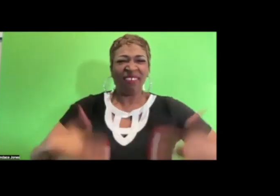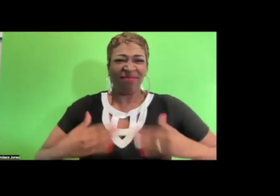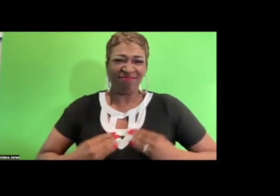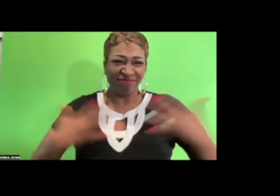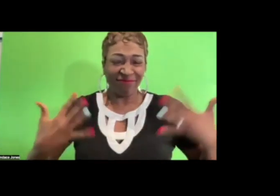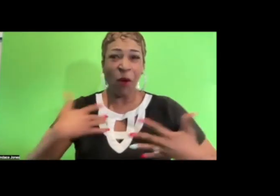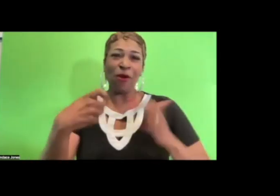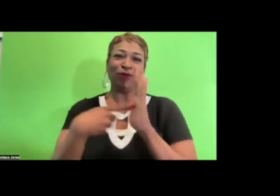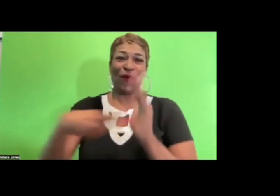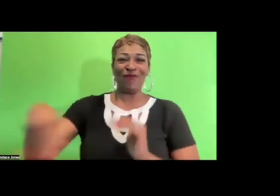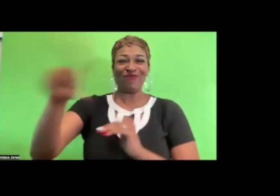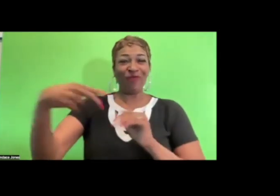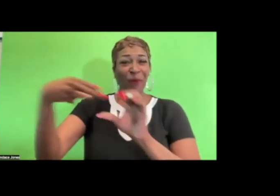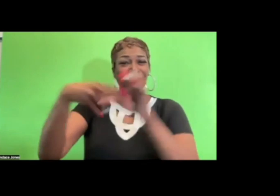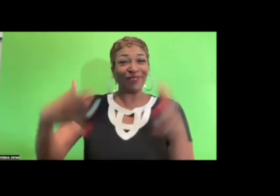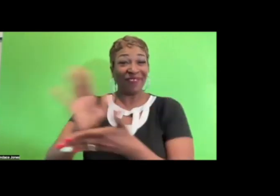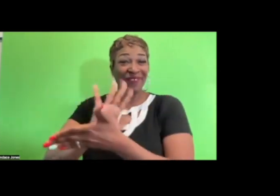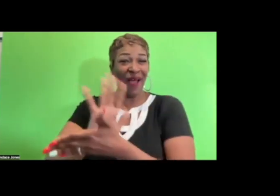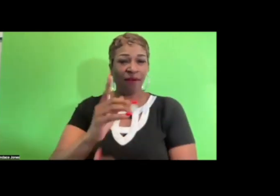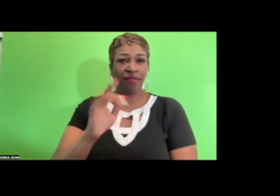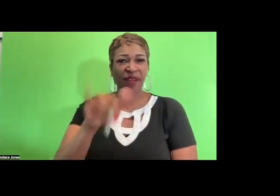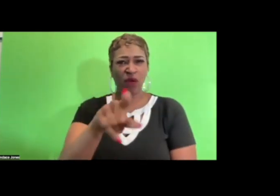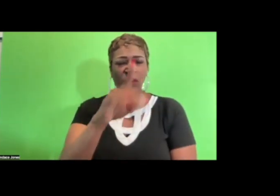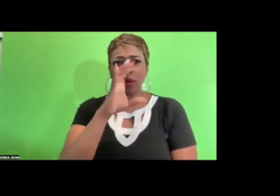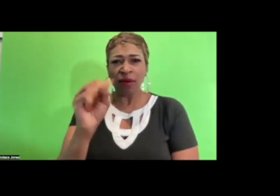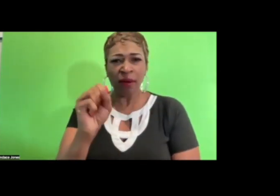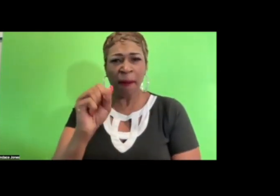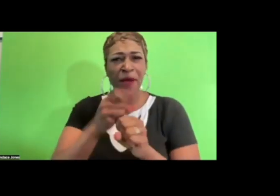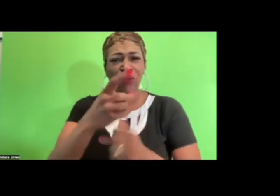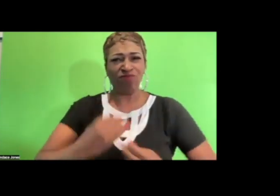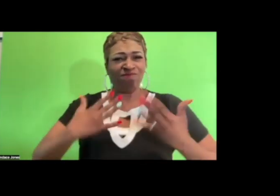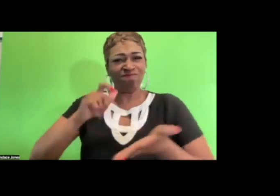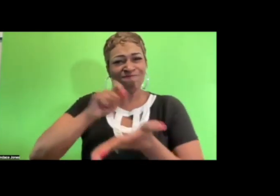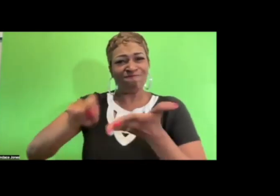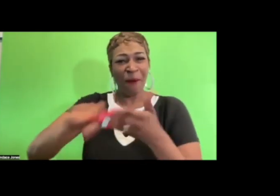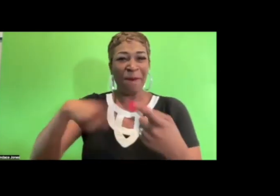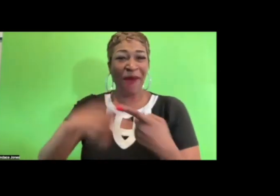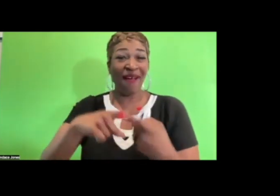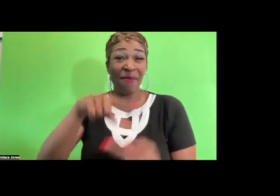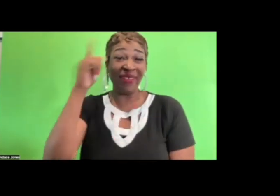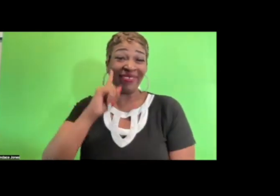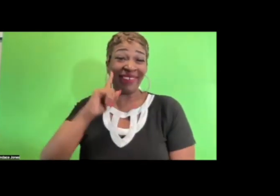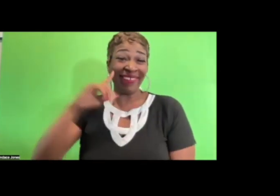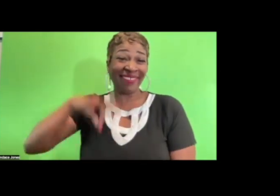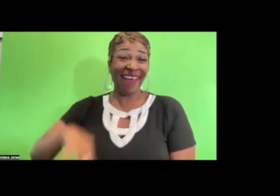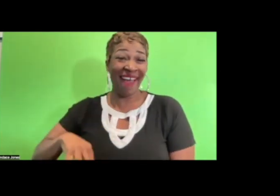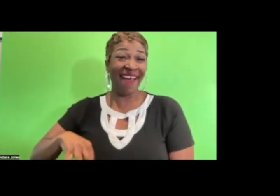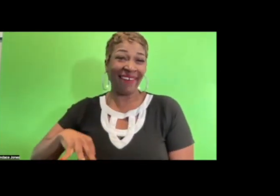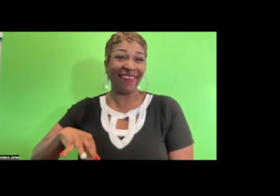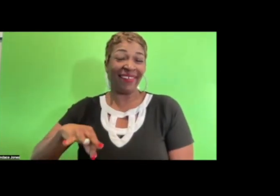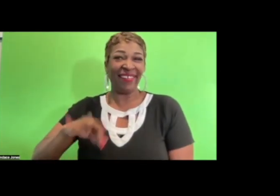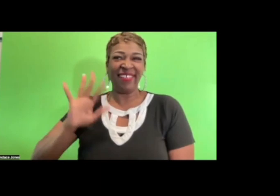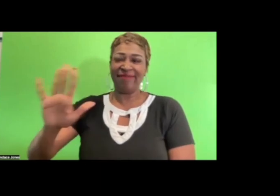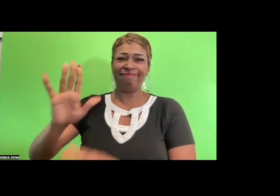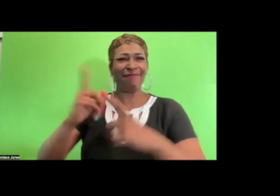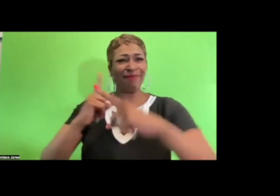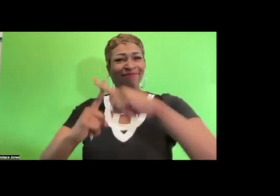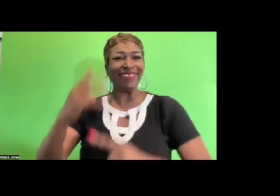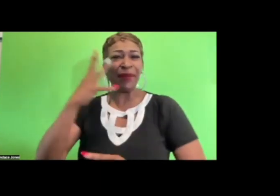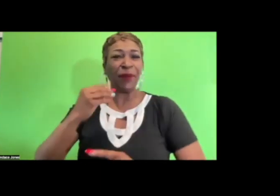wisdom, knowing what he imparted to the community, and to have a film about him is something that's very important